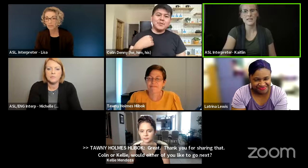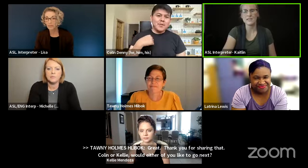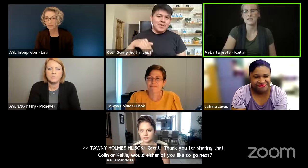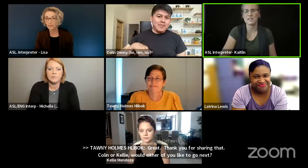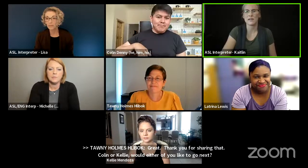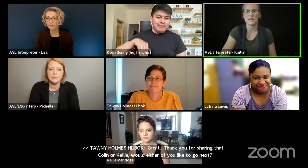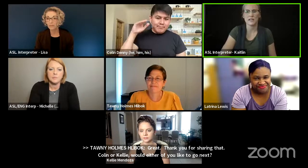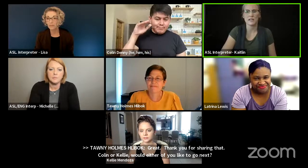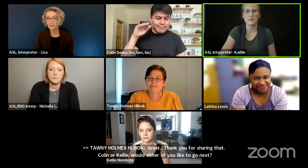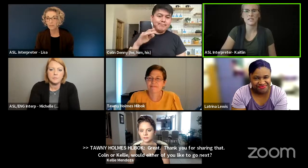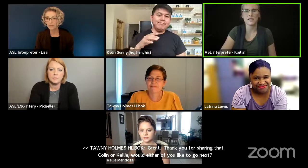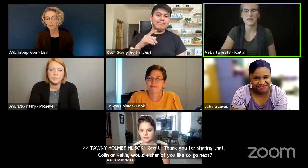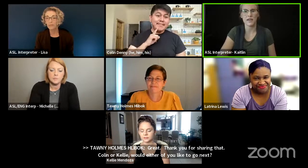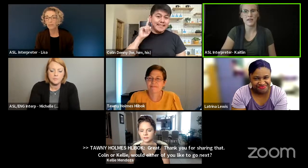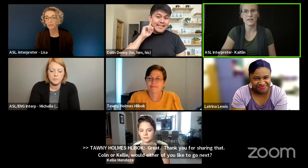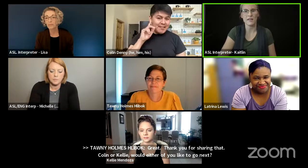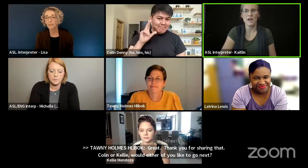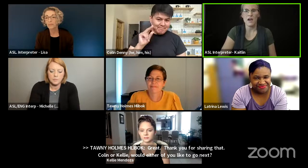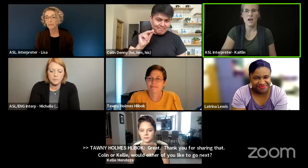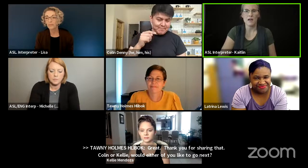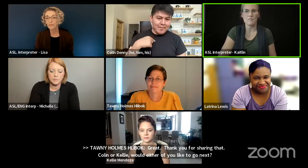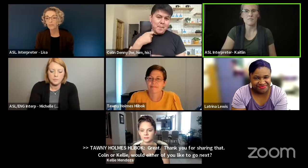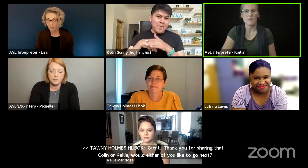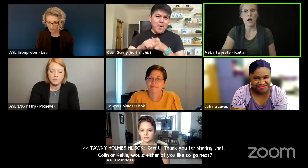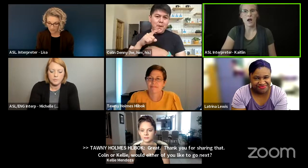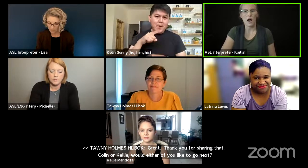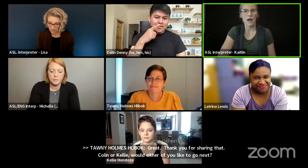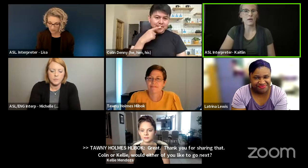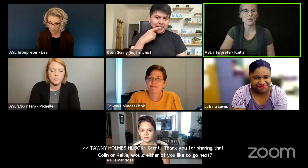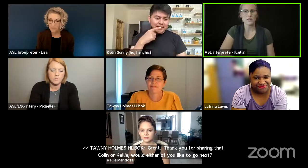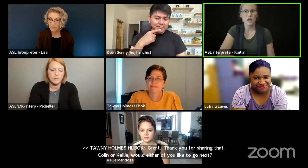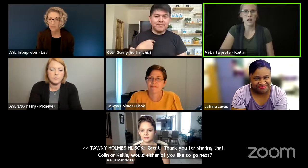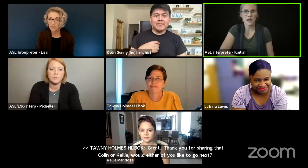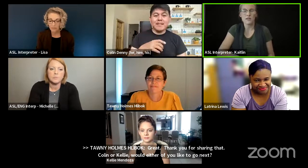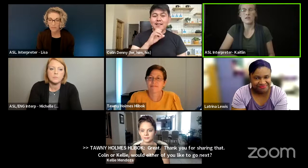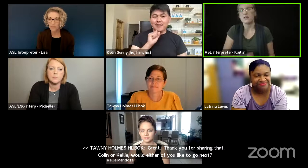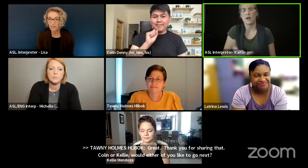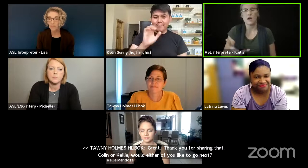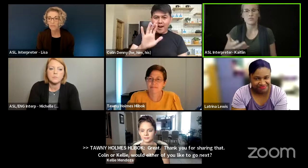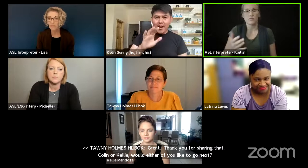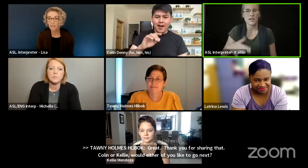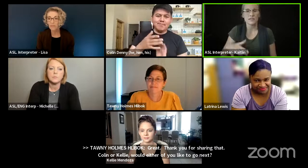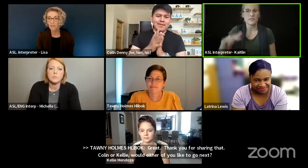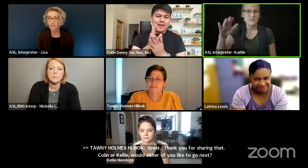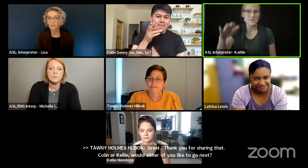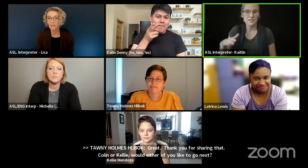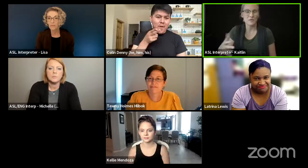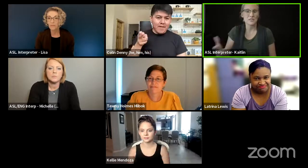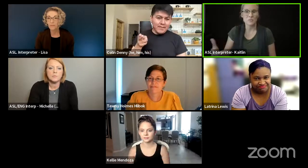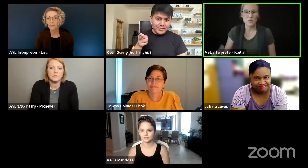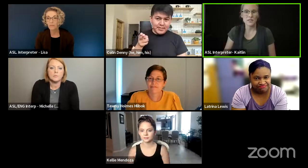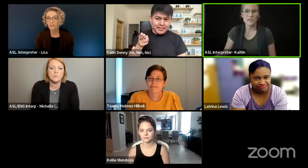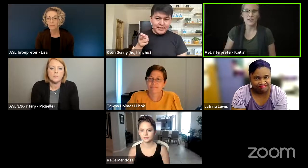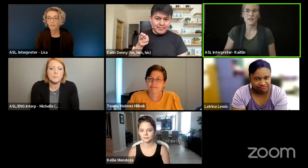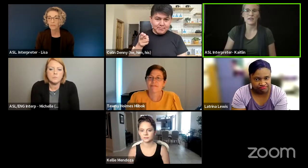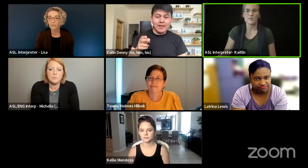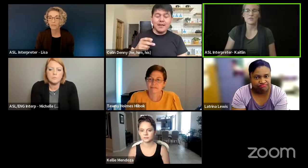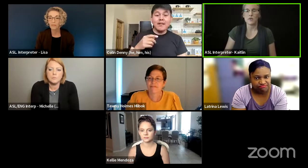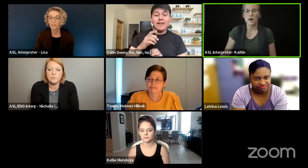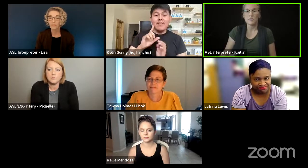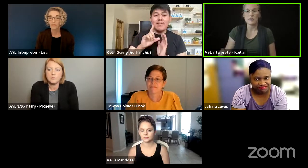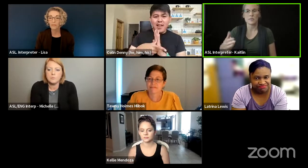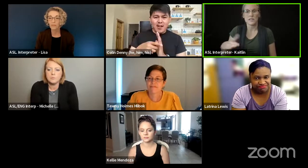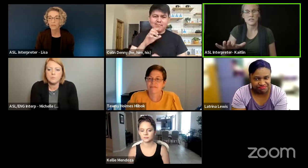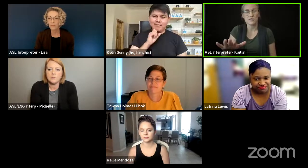Denny. This is my sign name, CD on the head. I was not raised deaf. I wasn't born deaf. I